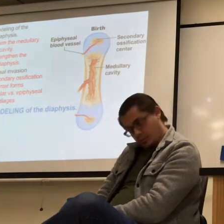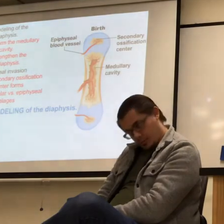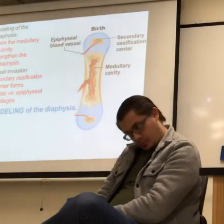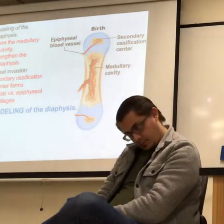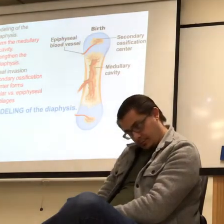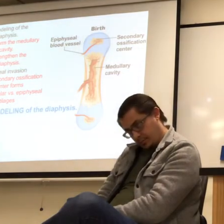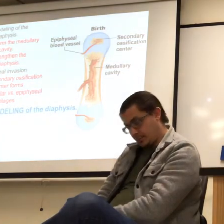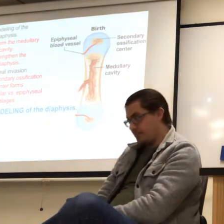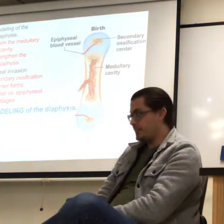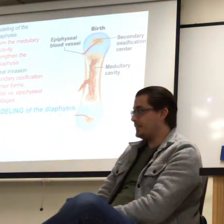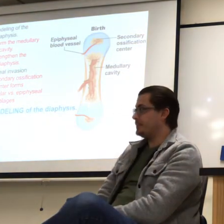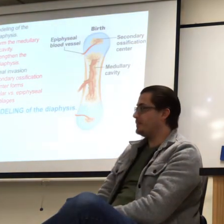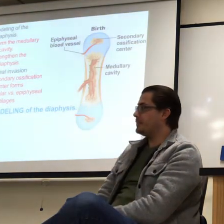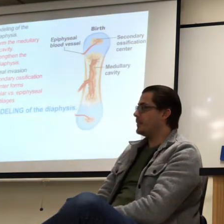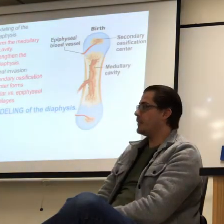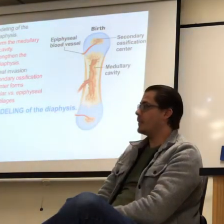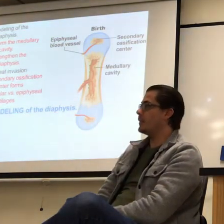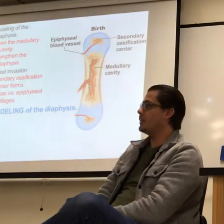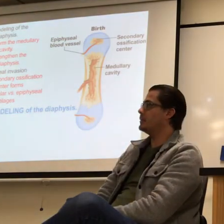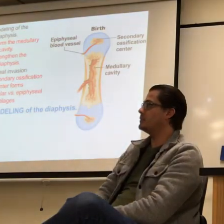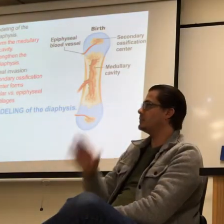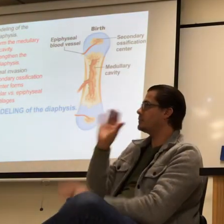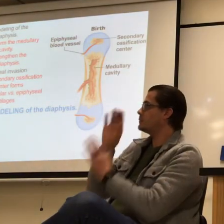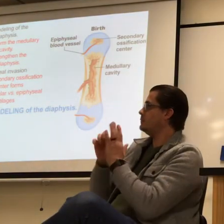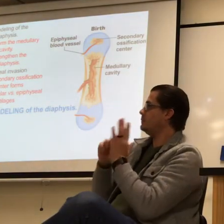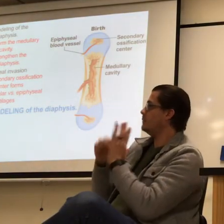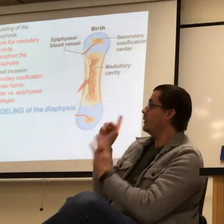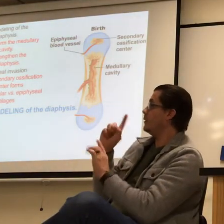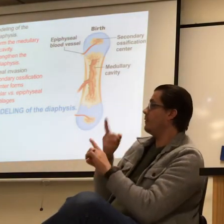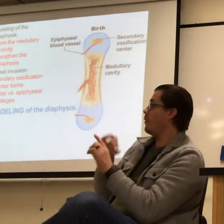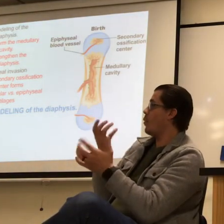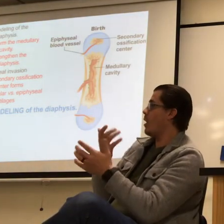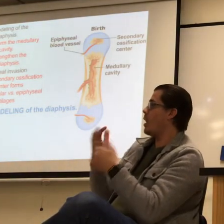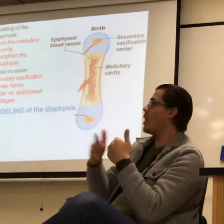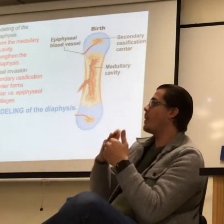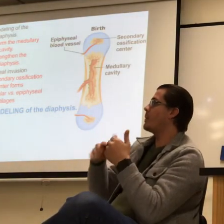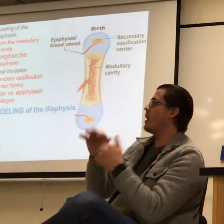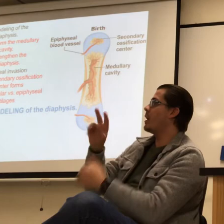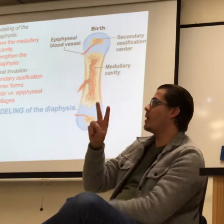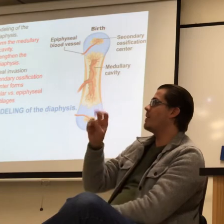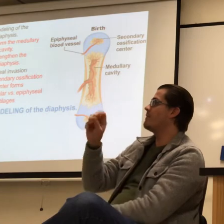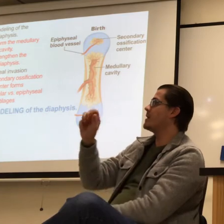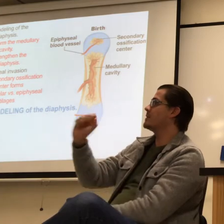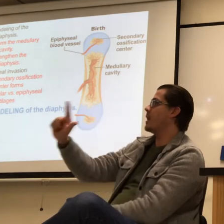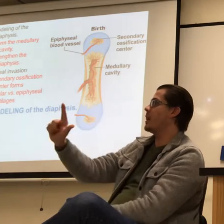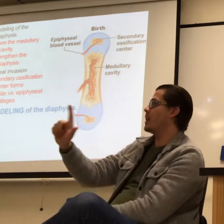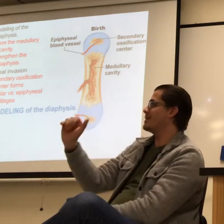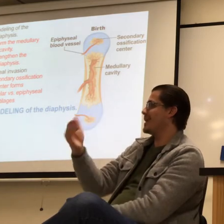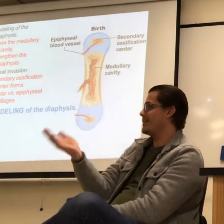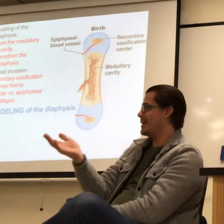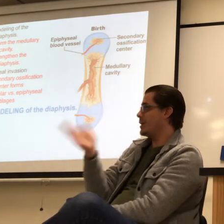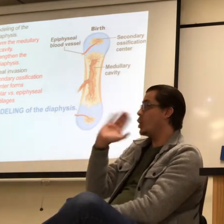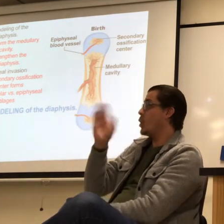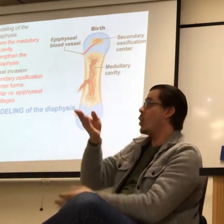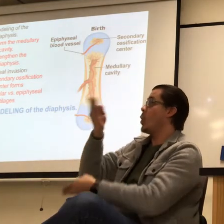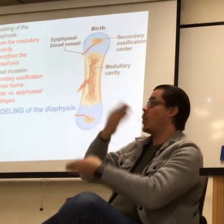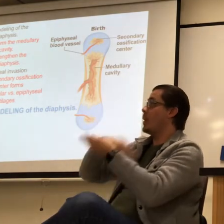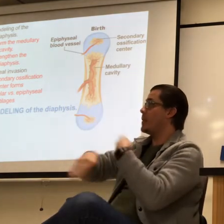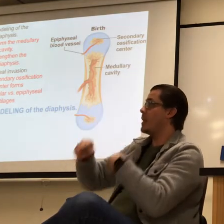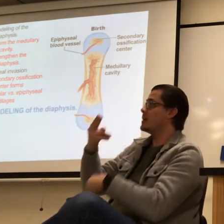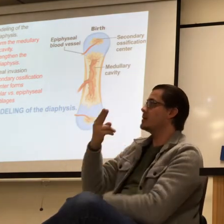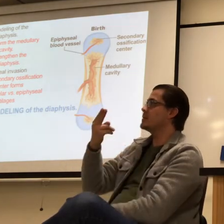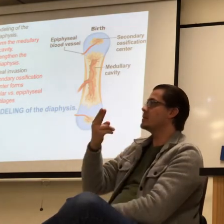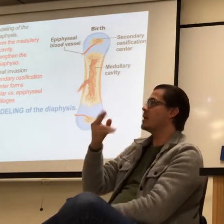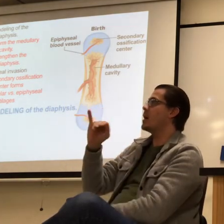Epiphyseal invasion. Well, you know, like the picture shows, by blood vessels. You're going to do the same thing. You're going to replace the